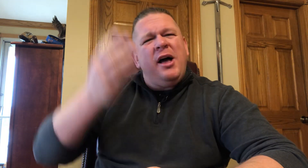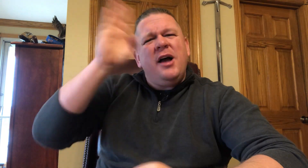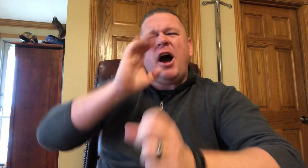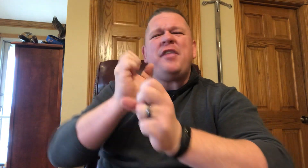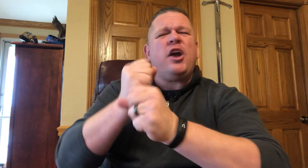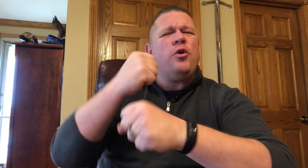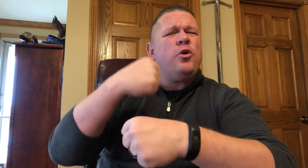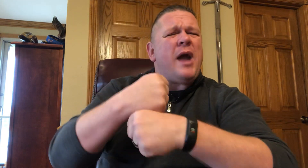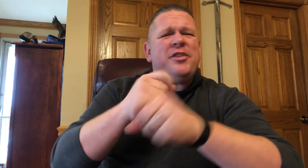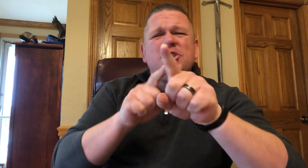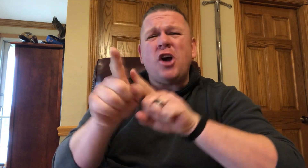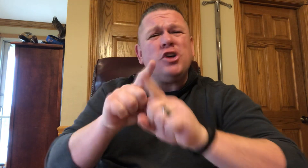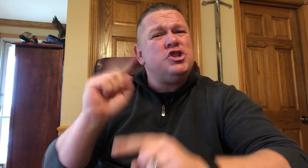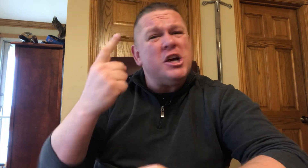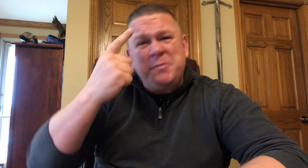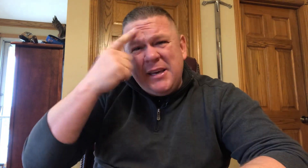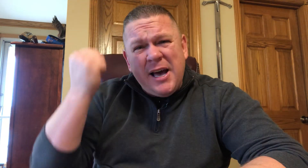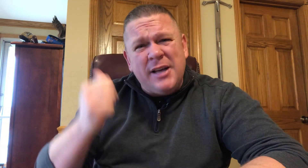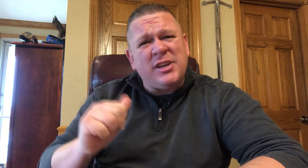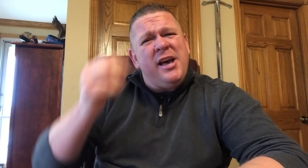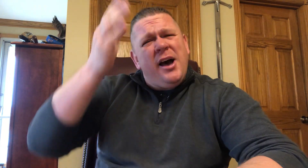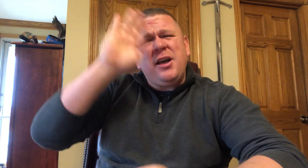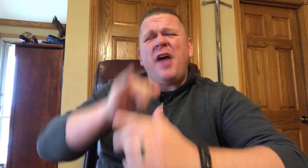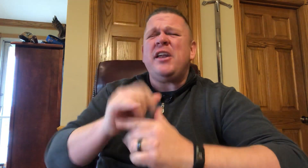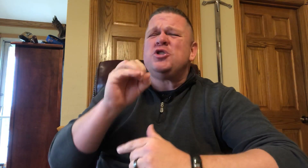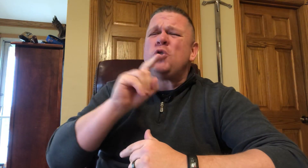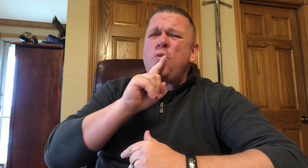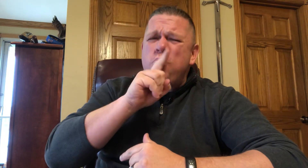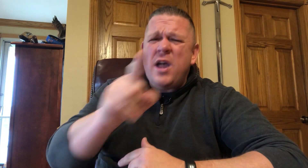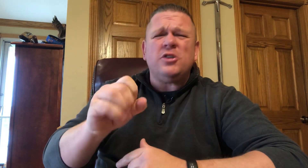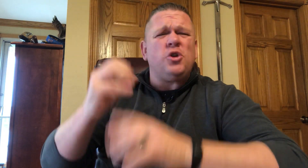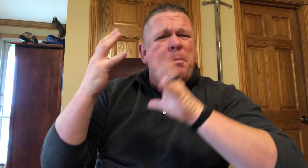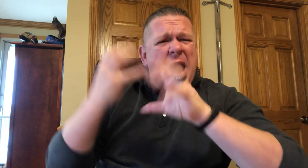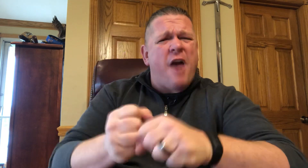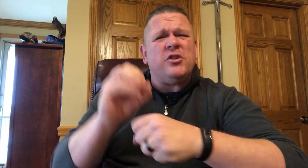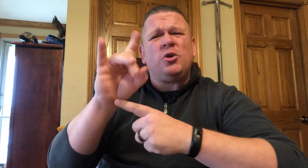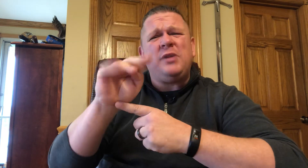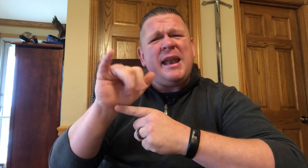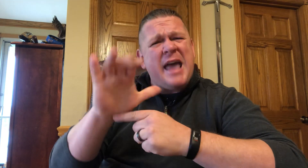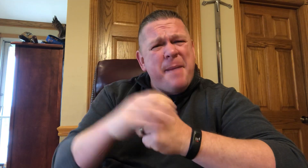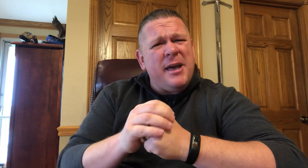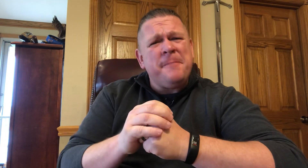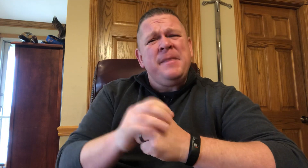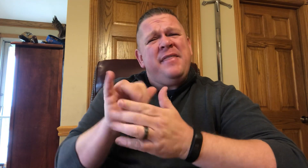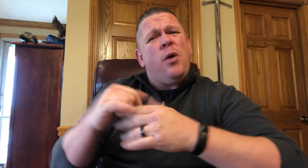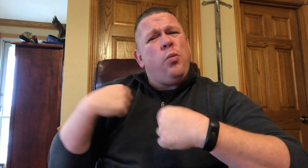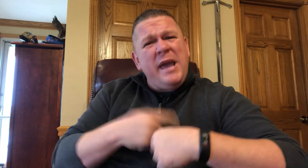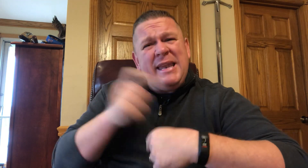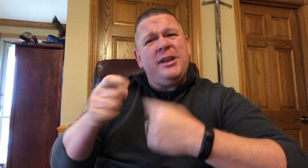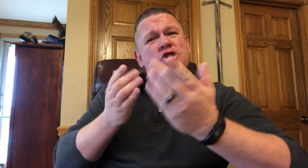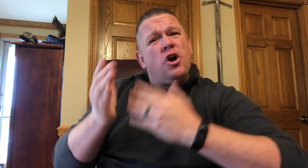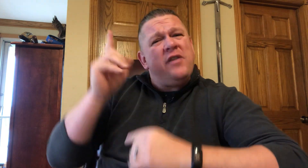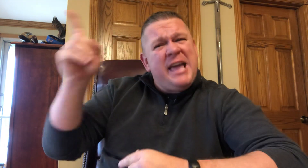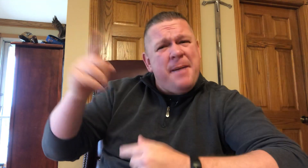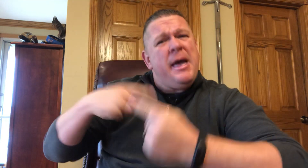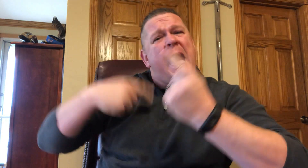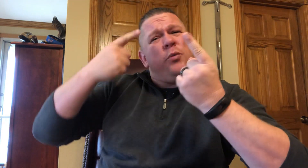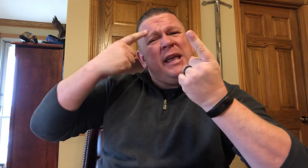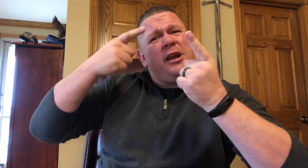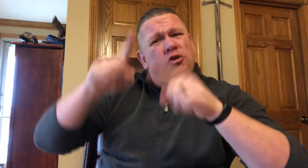God that could create the stars just because, a God that is so real, so powerful, so dynamic that we need to serve Him and we need to agree